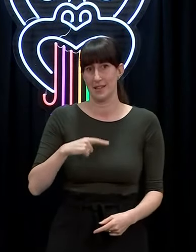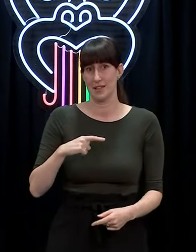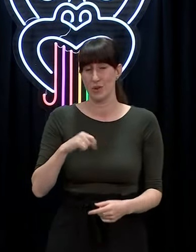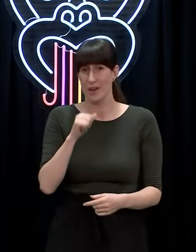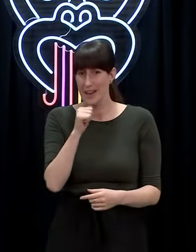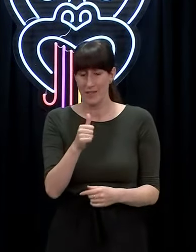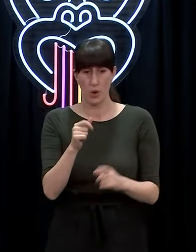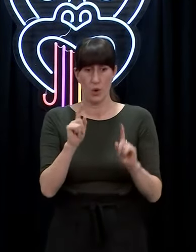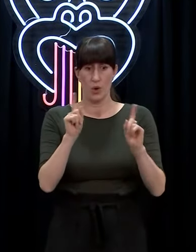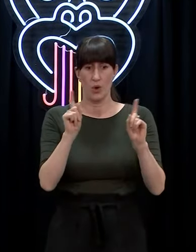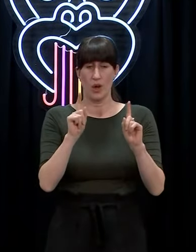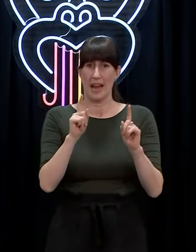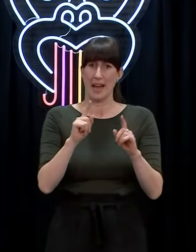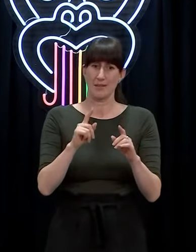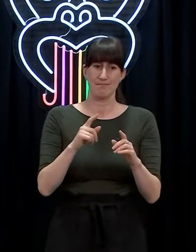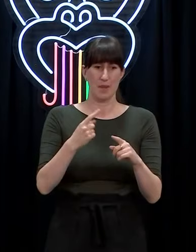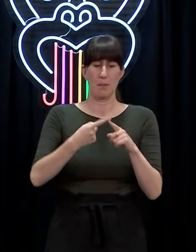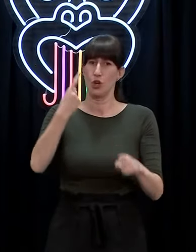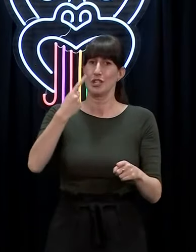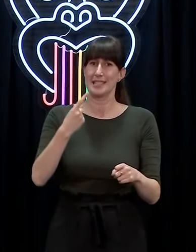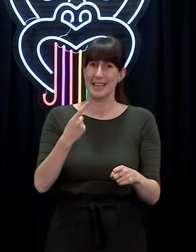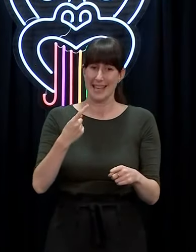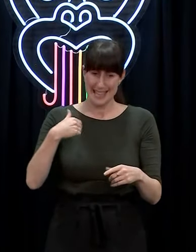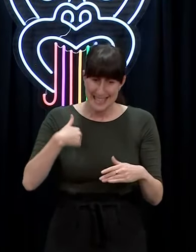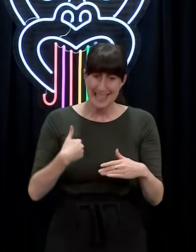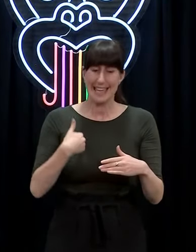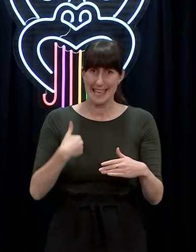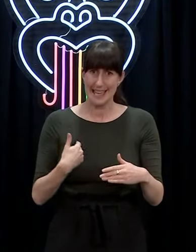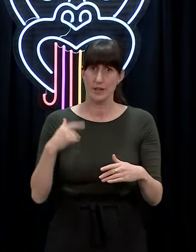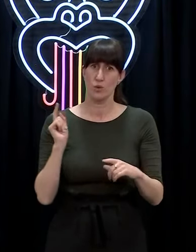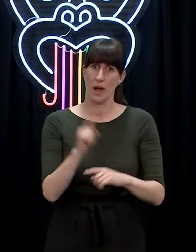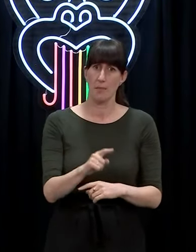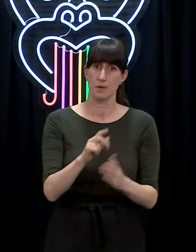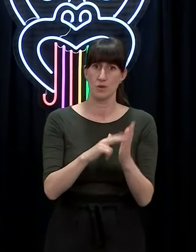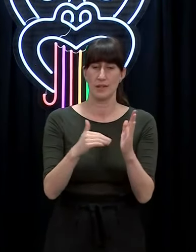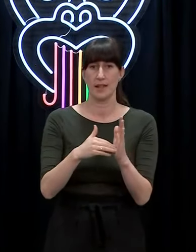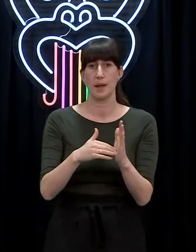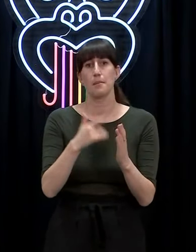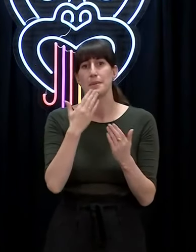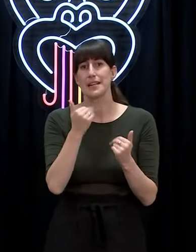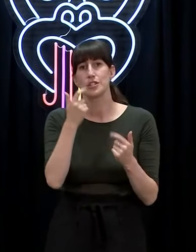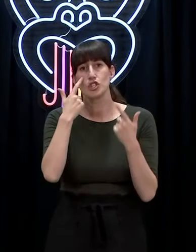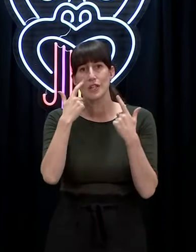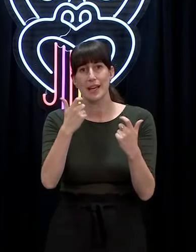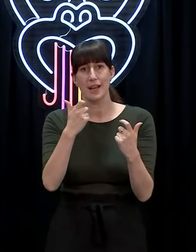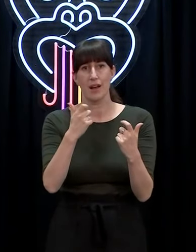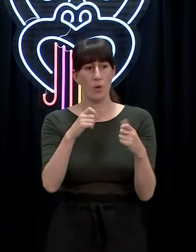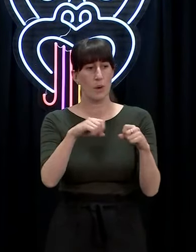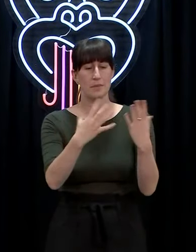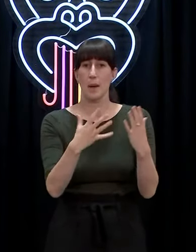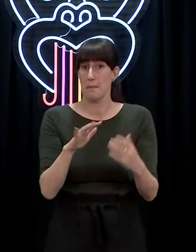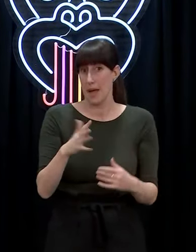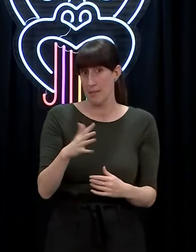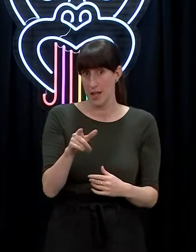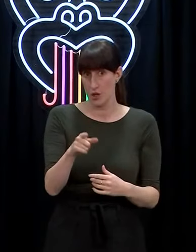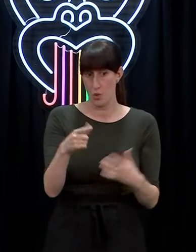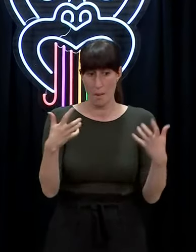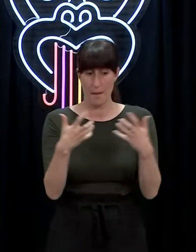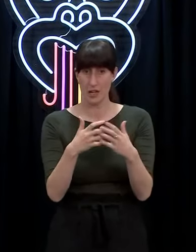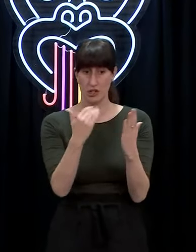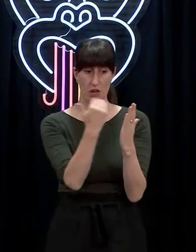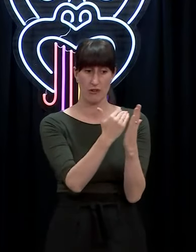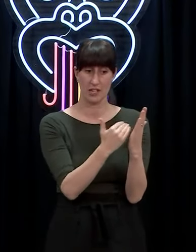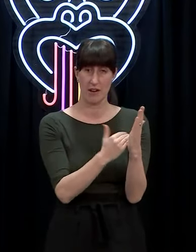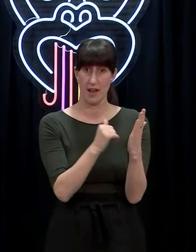need an emergency allocation, please check the website to see whether you meet those criteria and put an application in for those. If